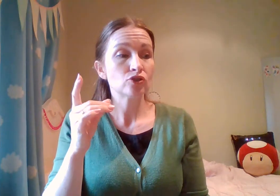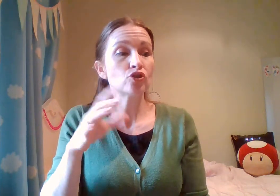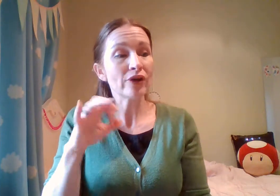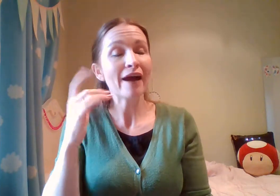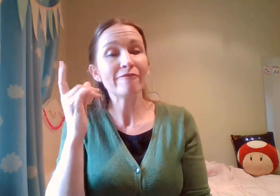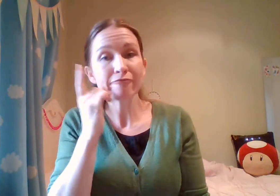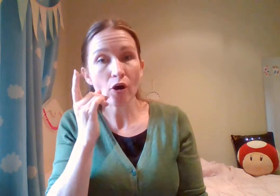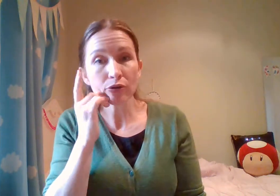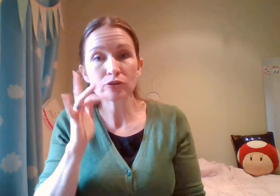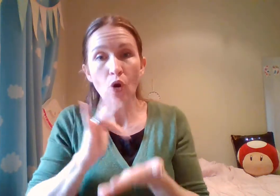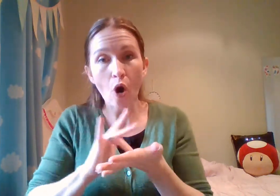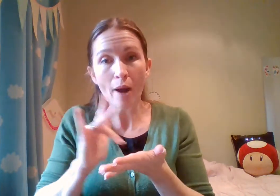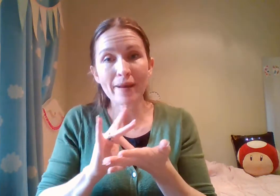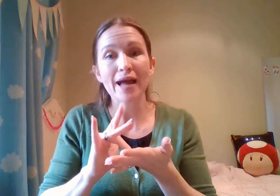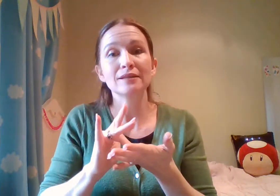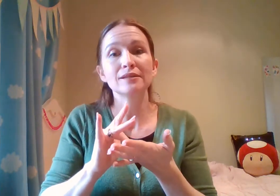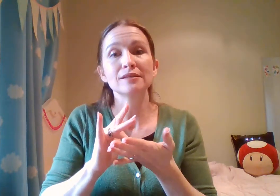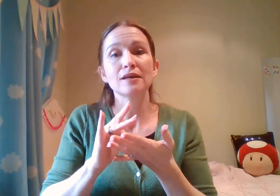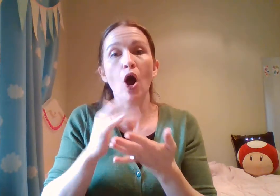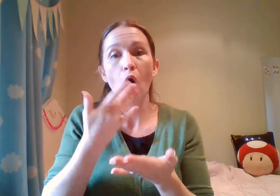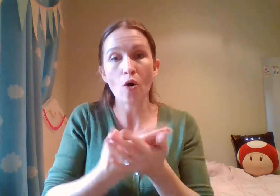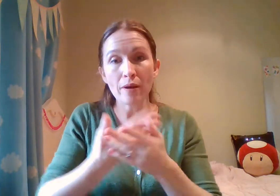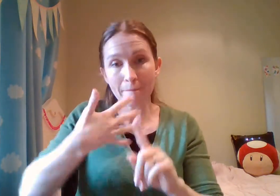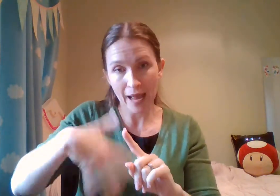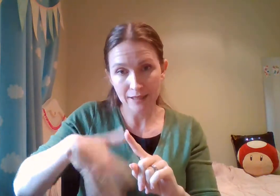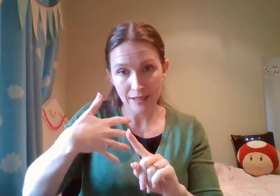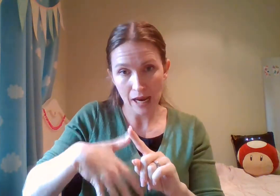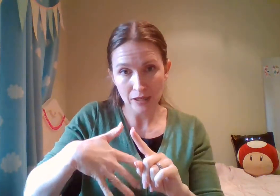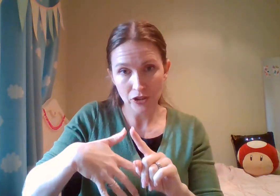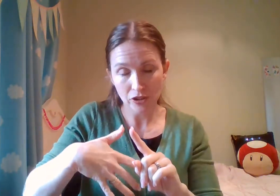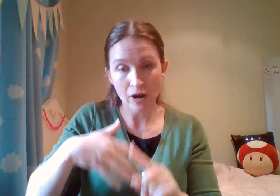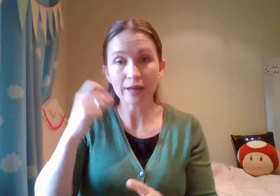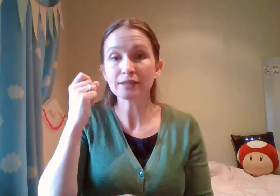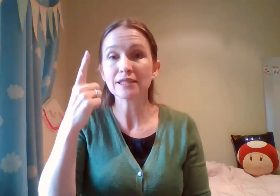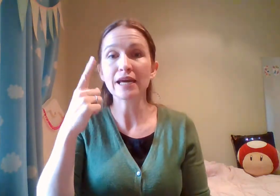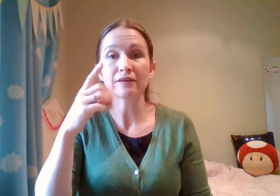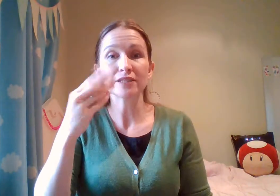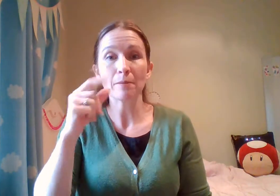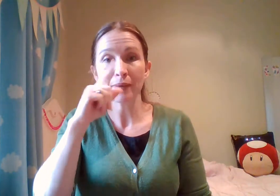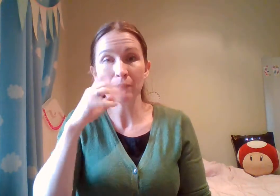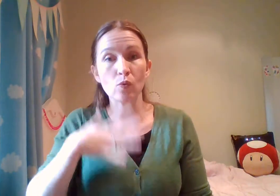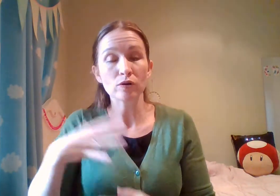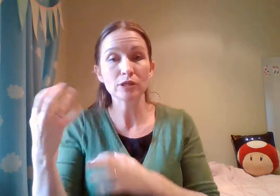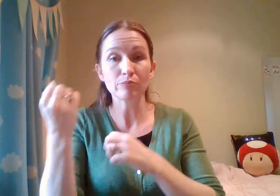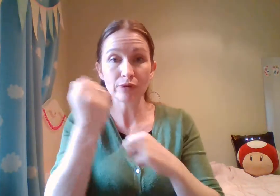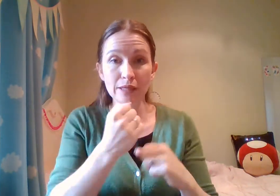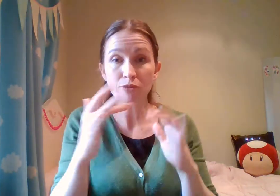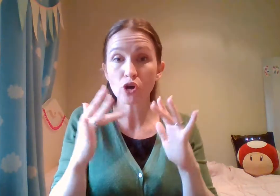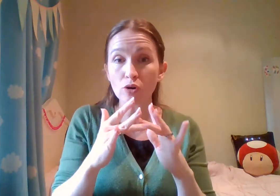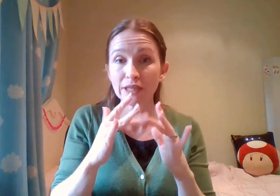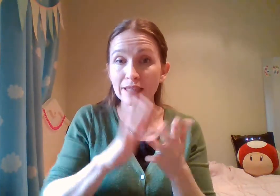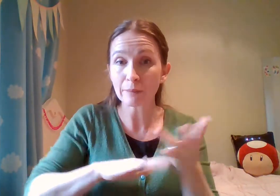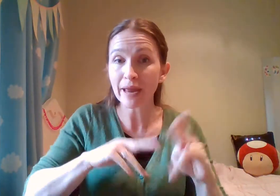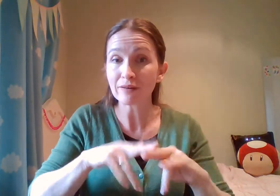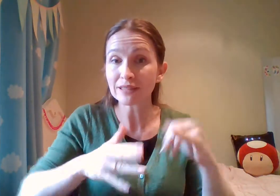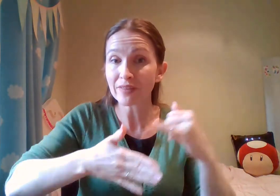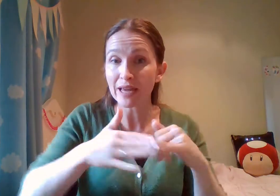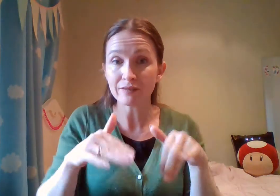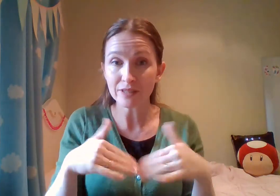Don't have phones or iPads on backstage. I understand if some people want to bring them to contact their parents at the end of the